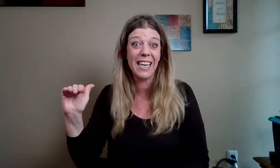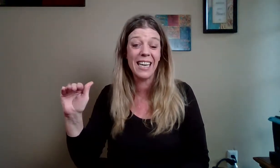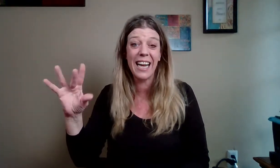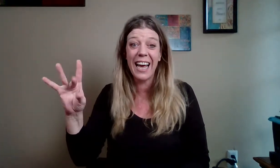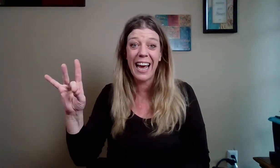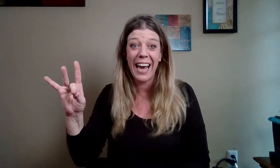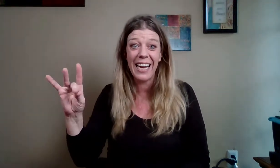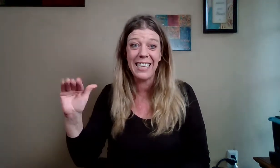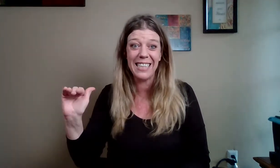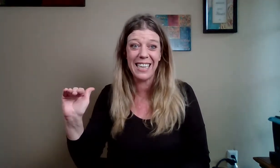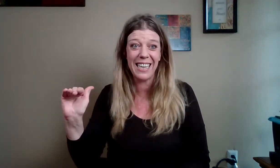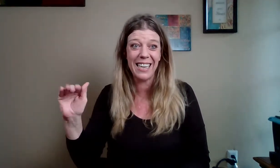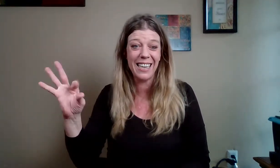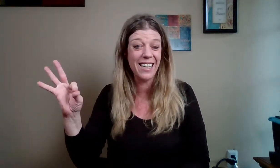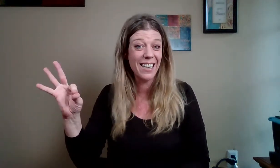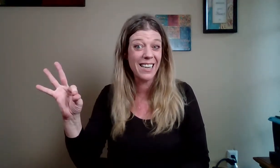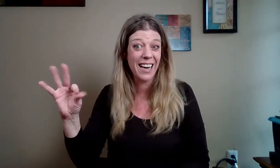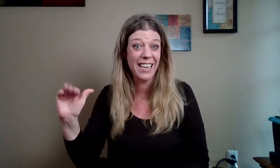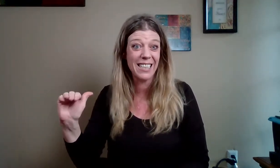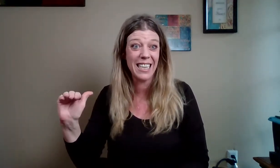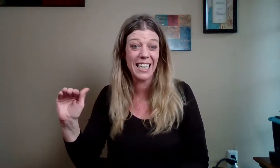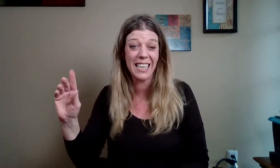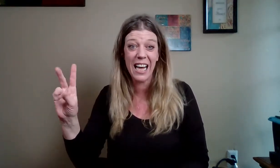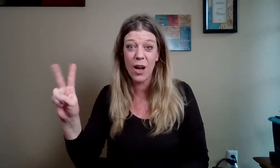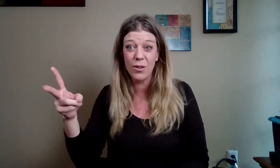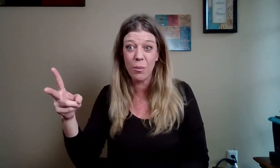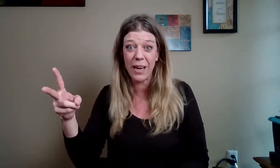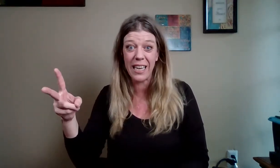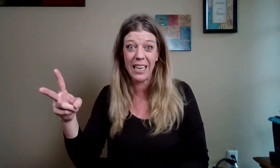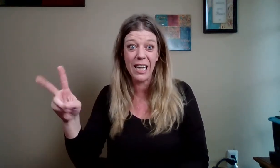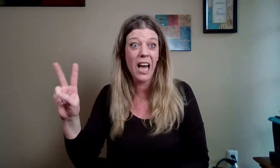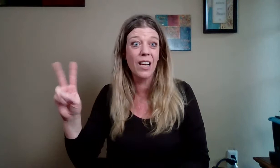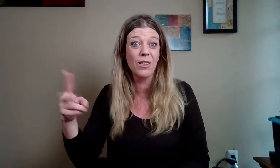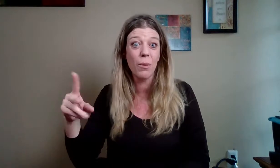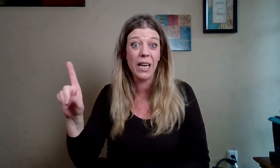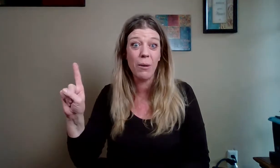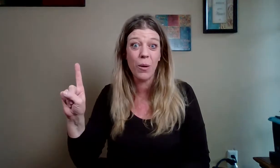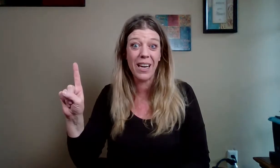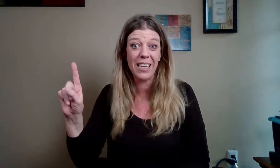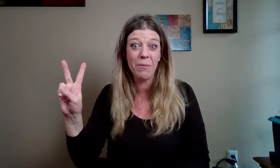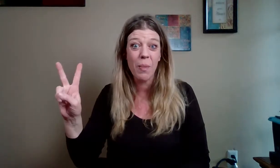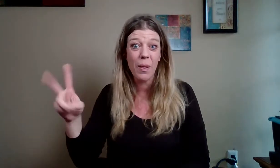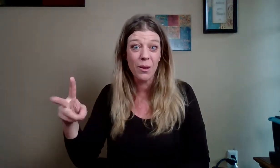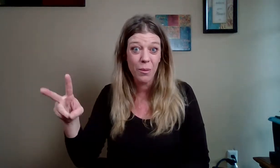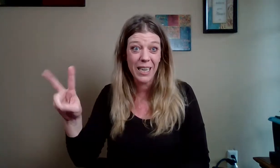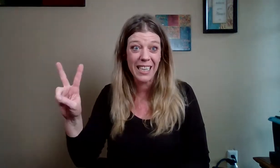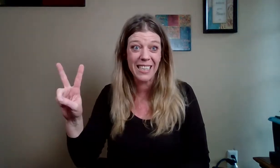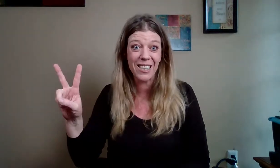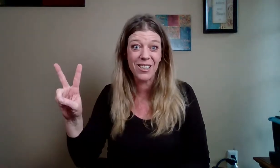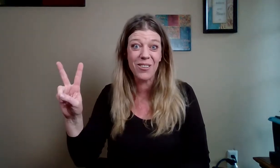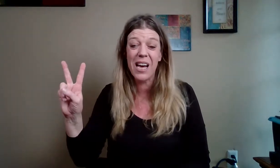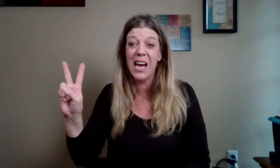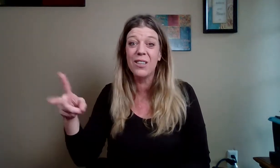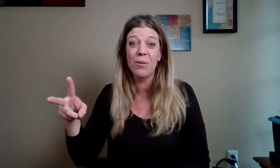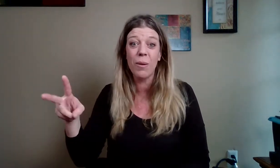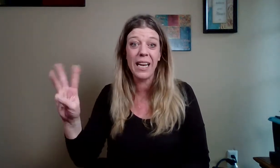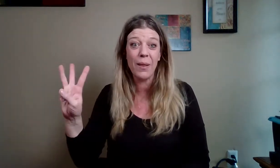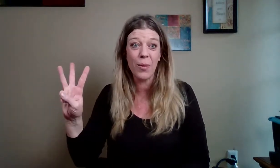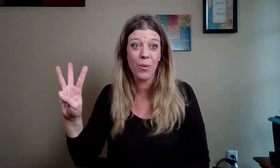17, 18, 19, 20, 21, 22,